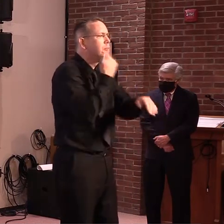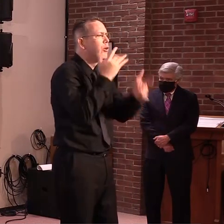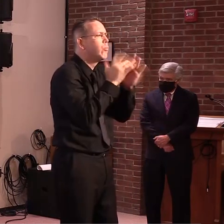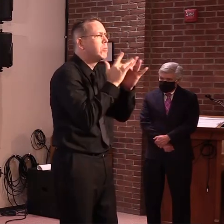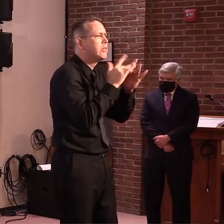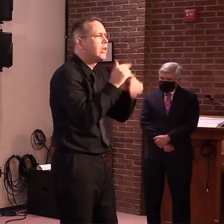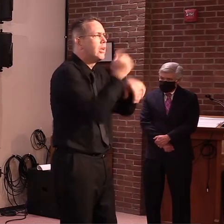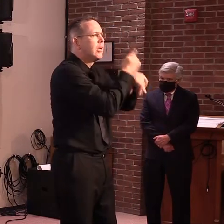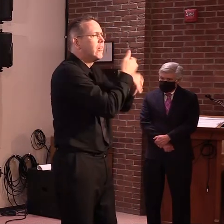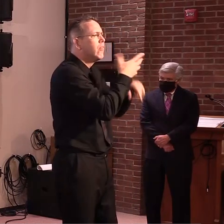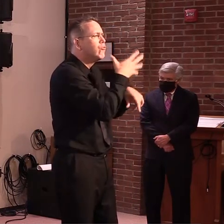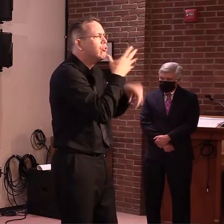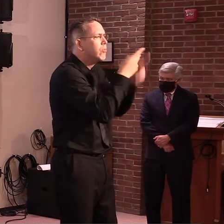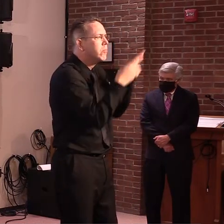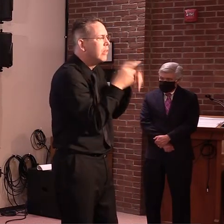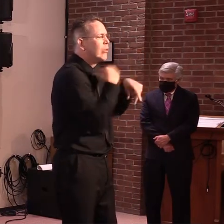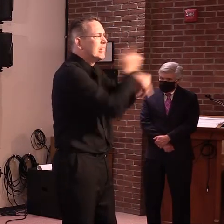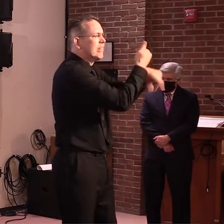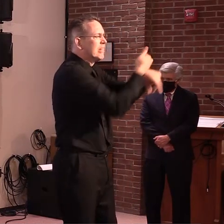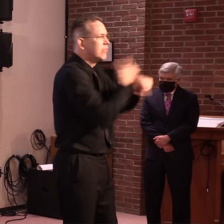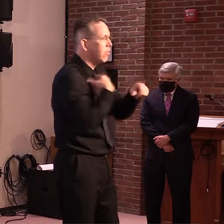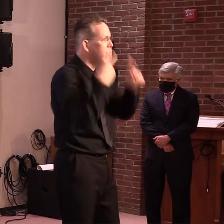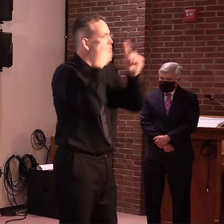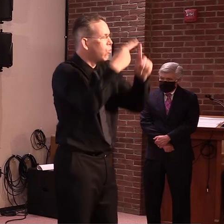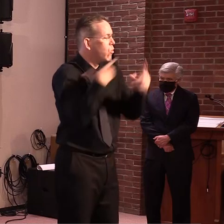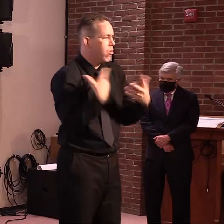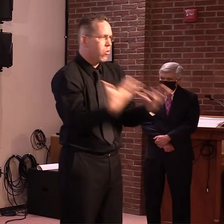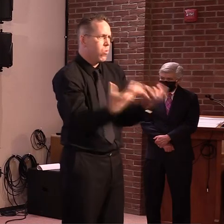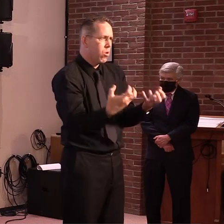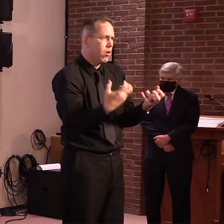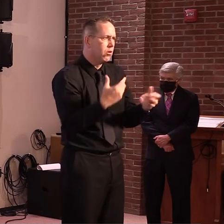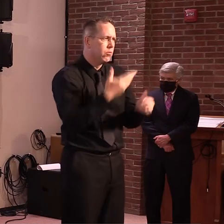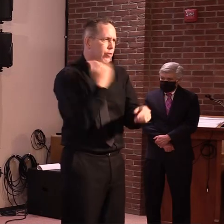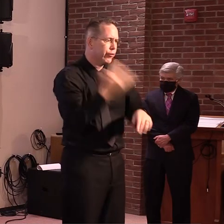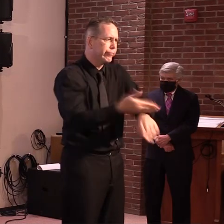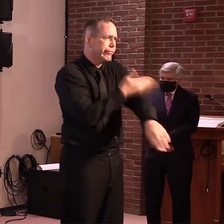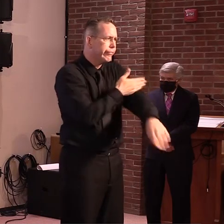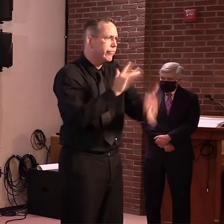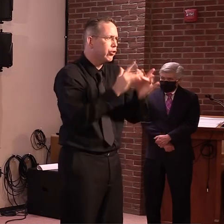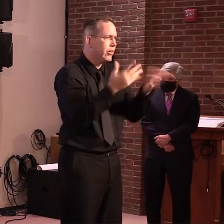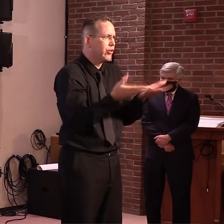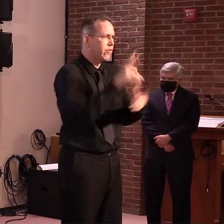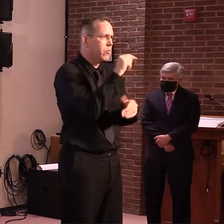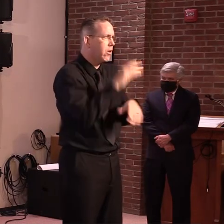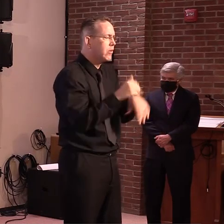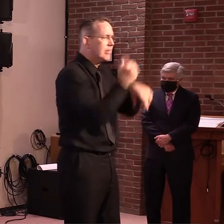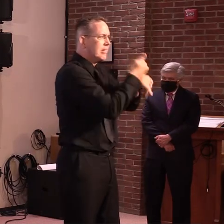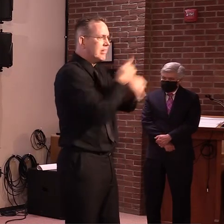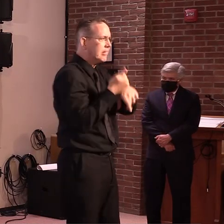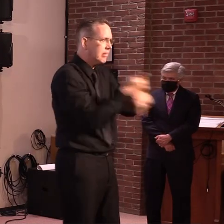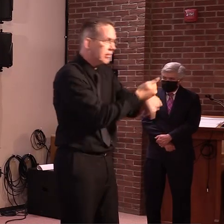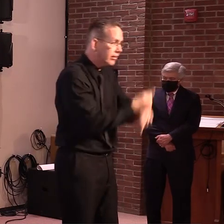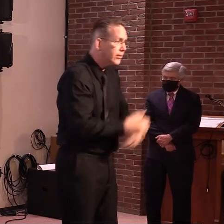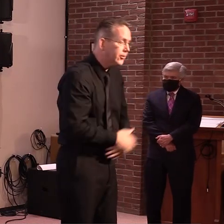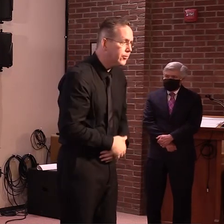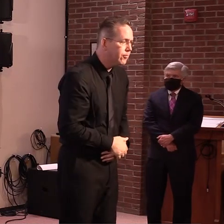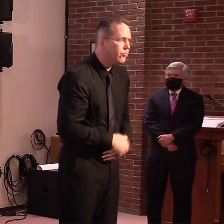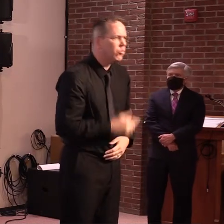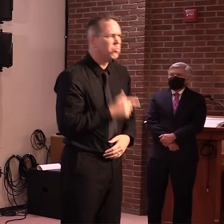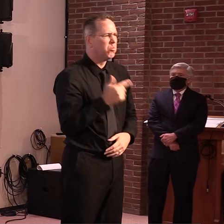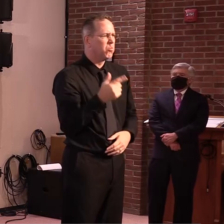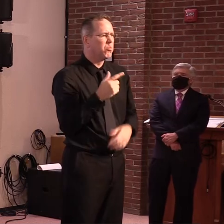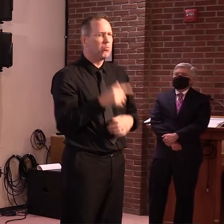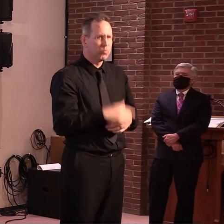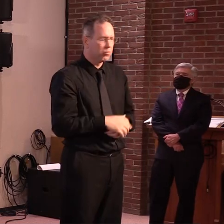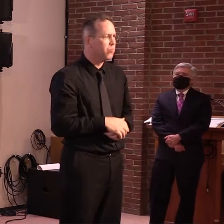Okay. Yes, thank you for the question. Does acknowledge, you know, once again, that as much as we're planning for in-person instruction, we do have to improve our ability